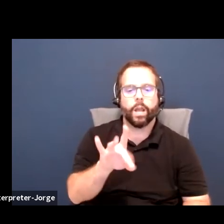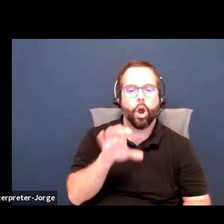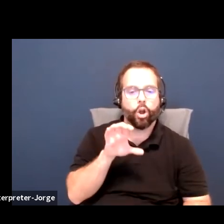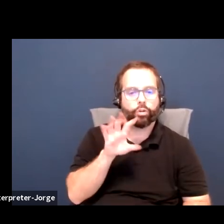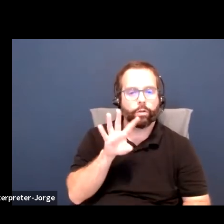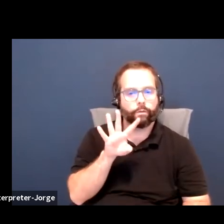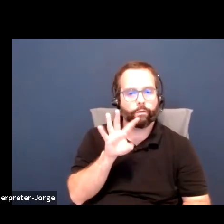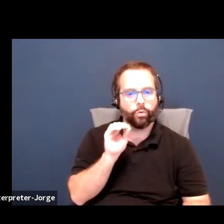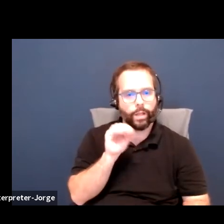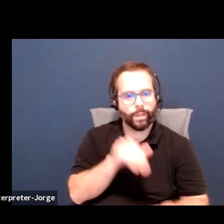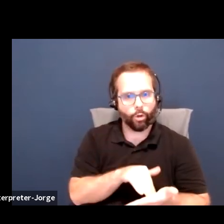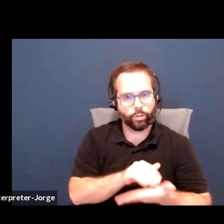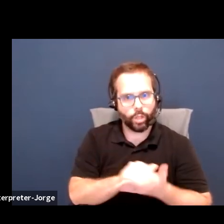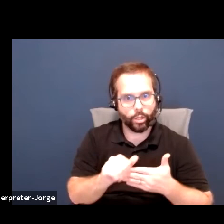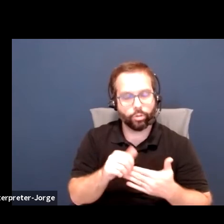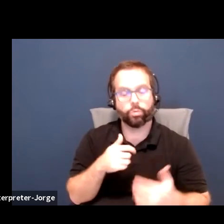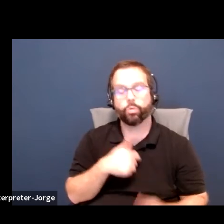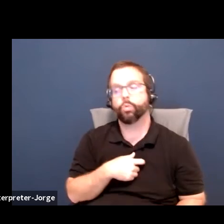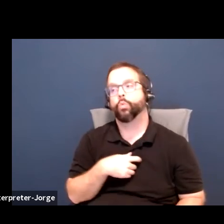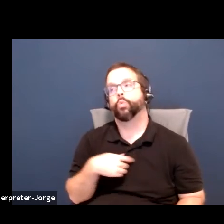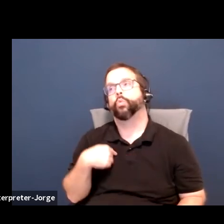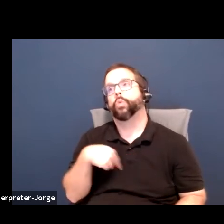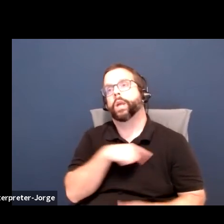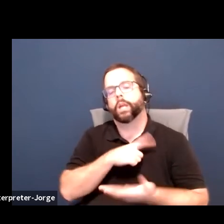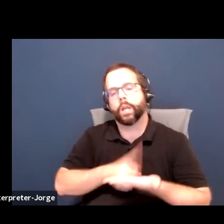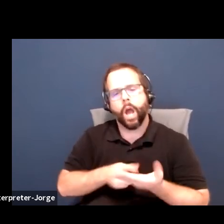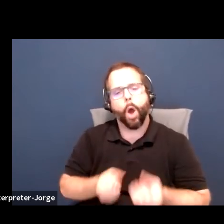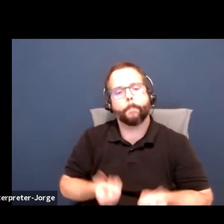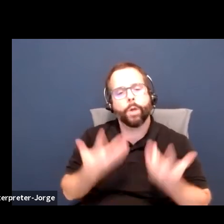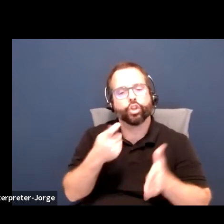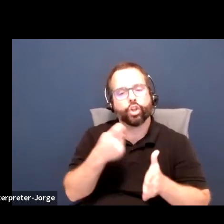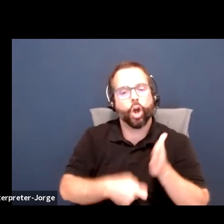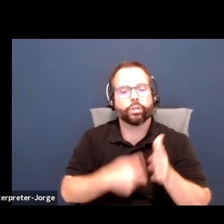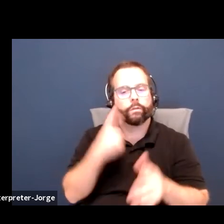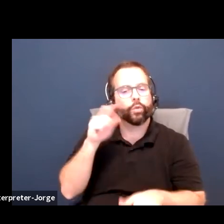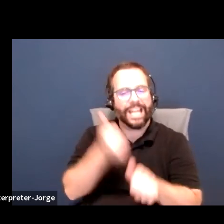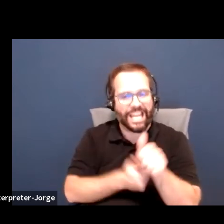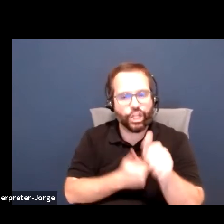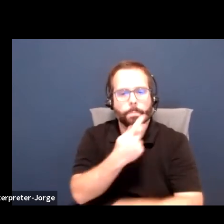per patient and the number of days. We talked about